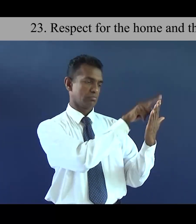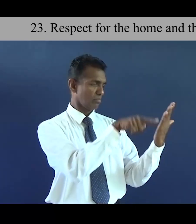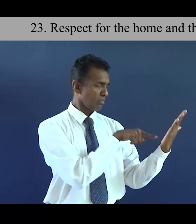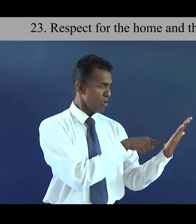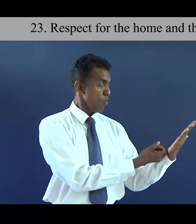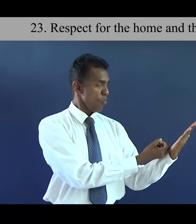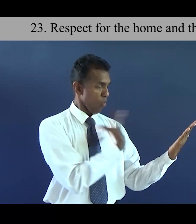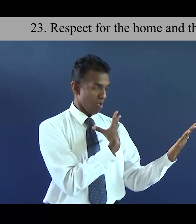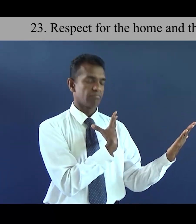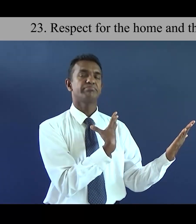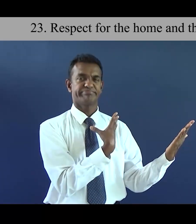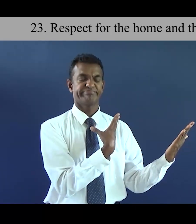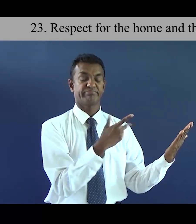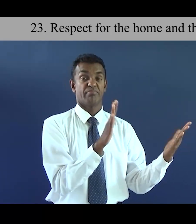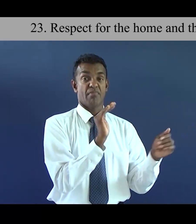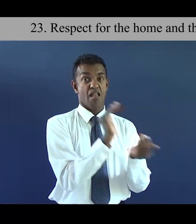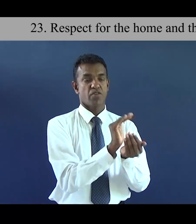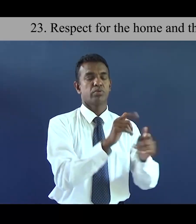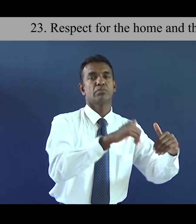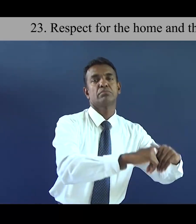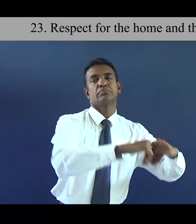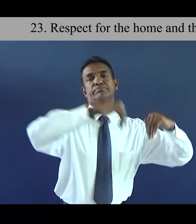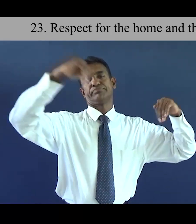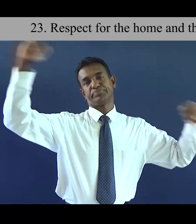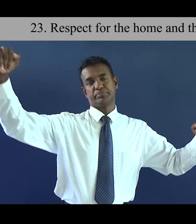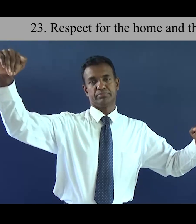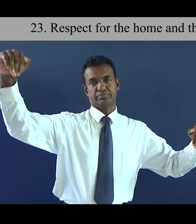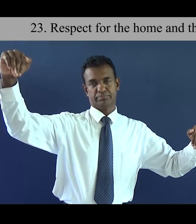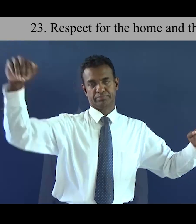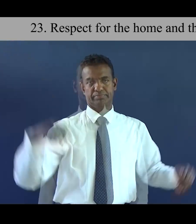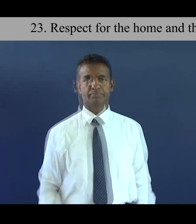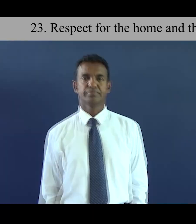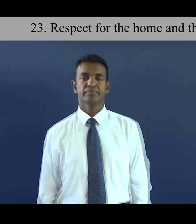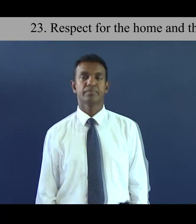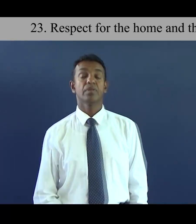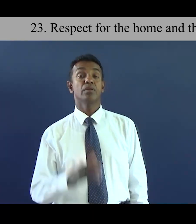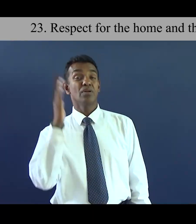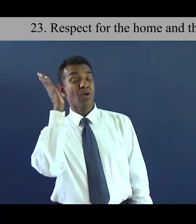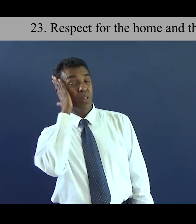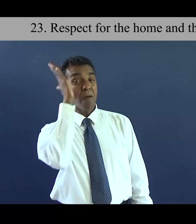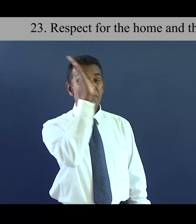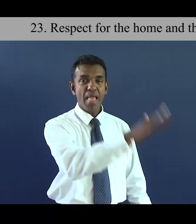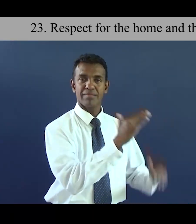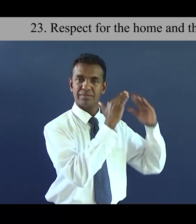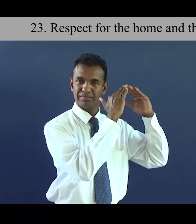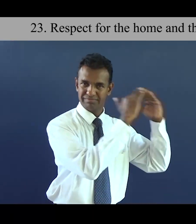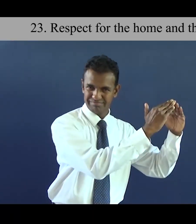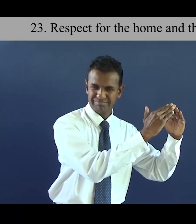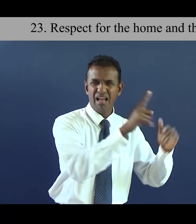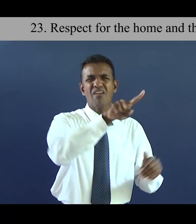they don't want to be, except when the law says it is in